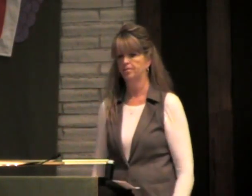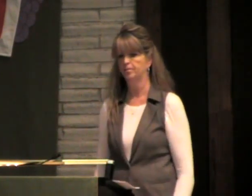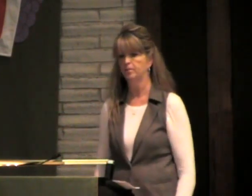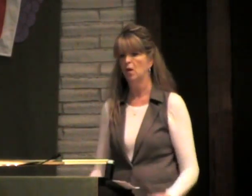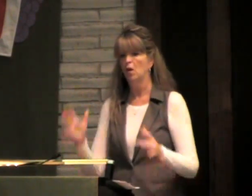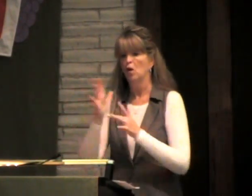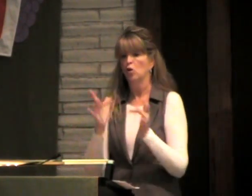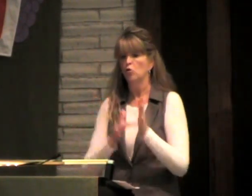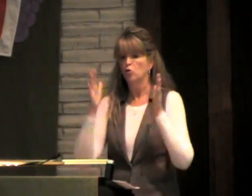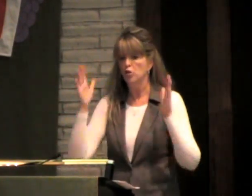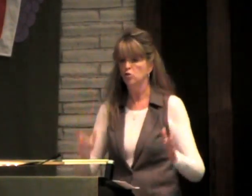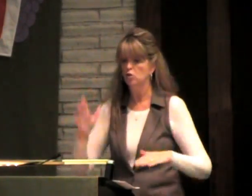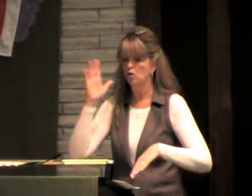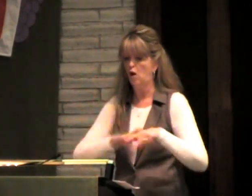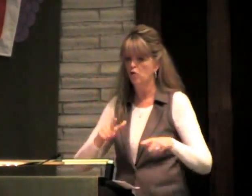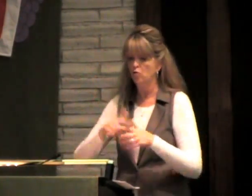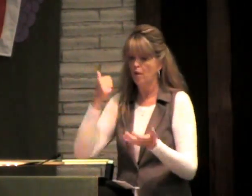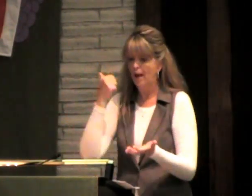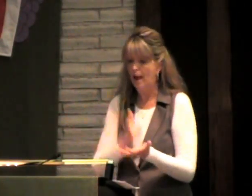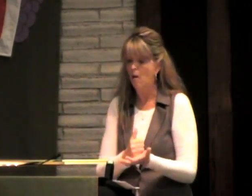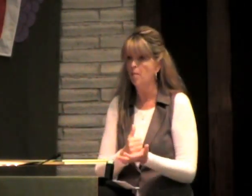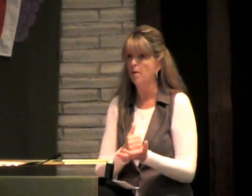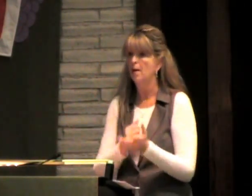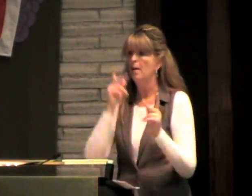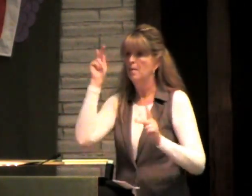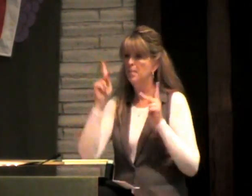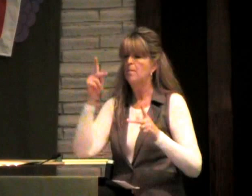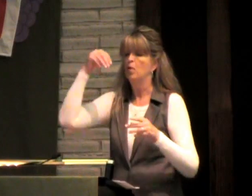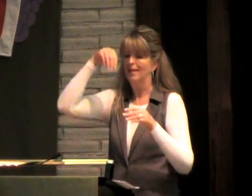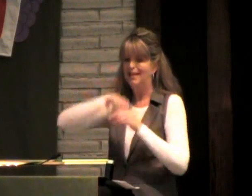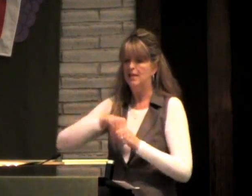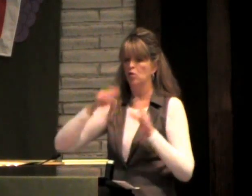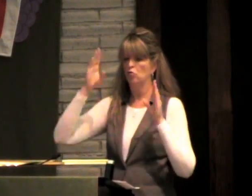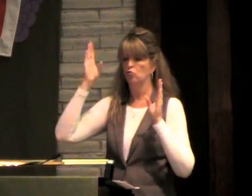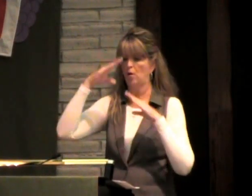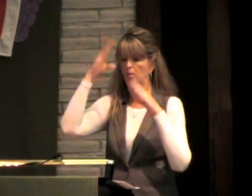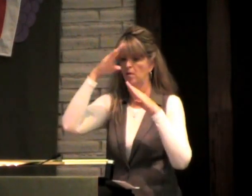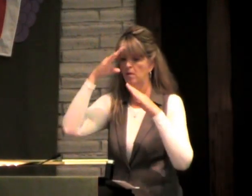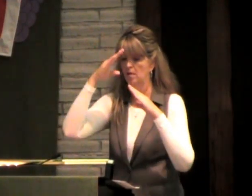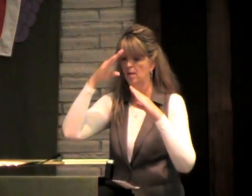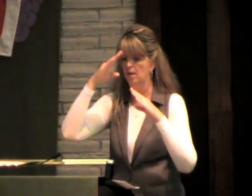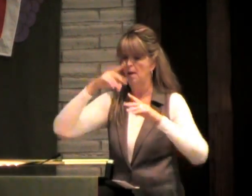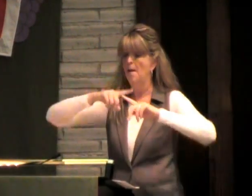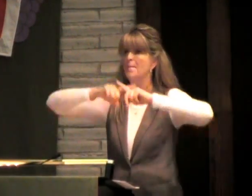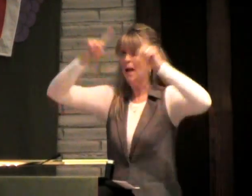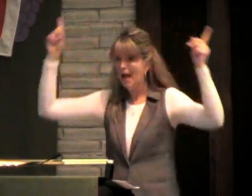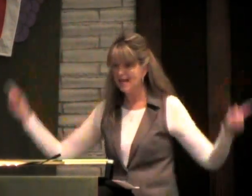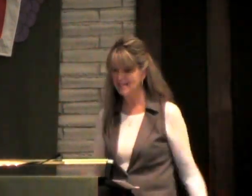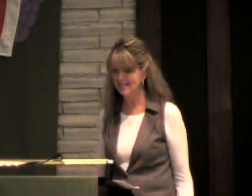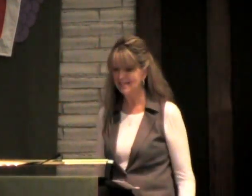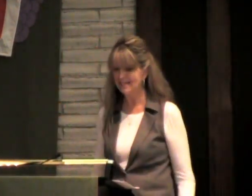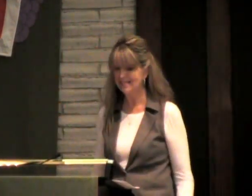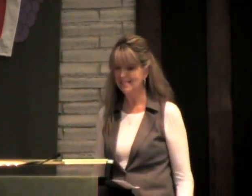each other. If you're a Christian, you're called to help people in trouble.